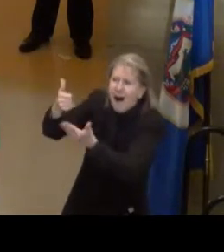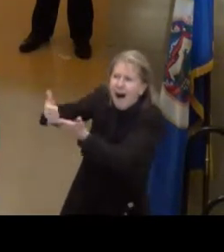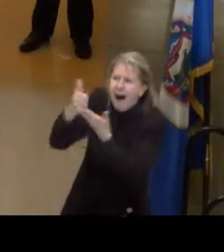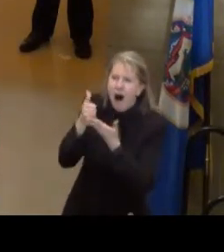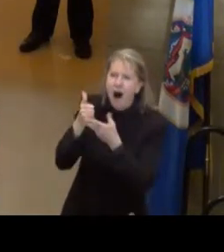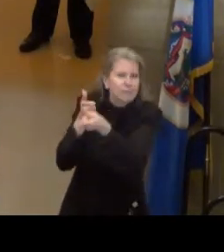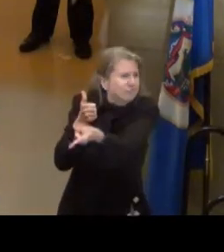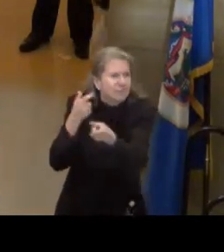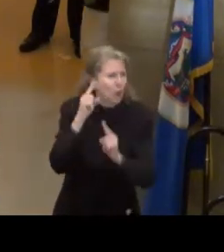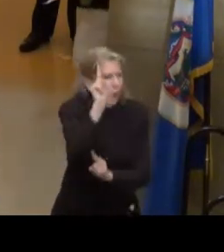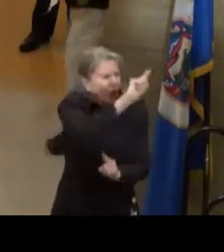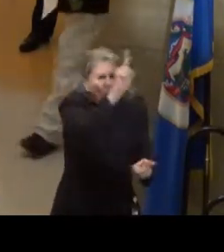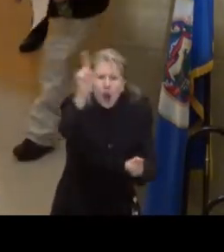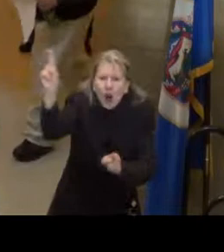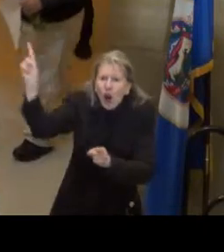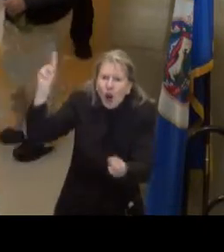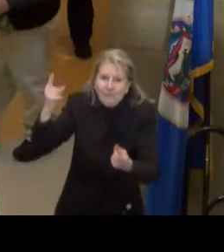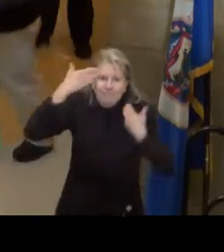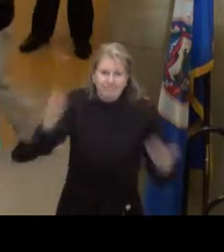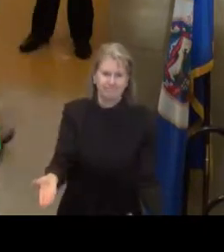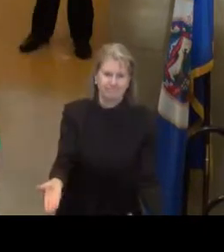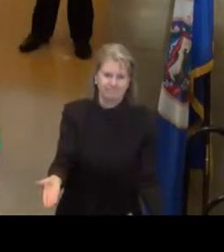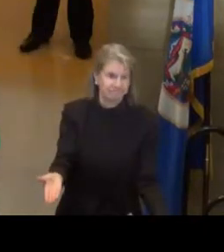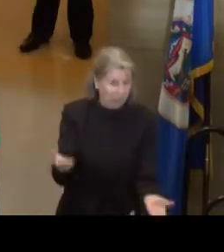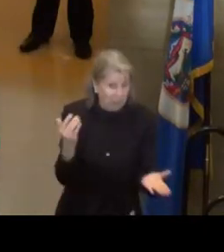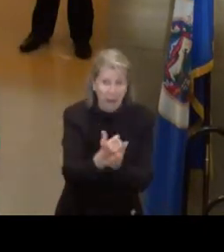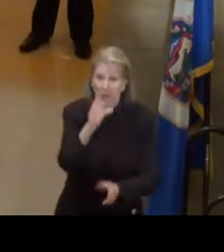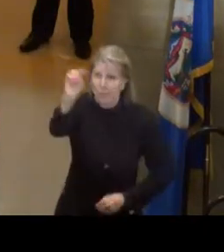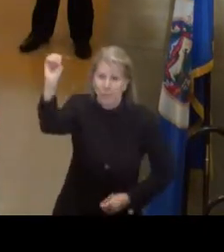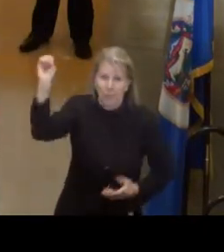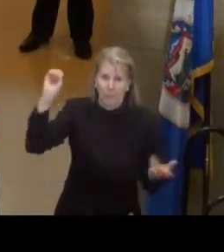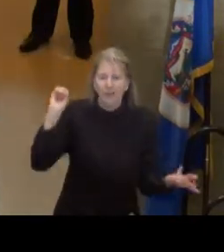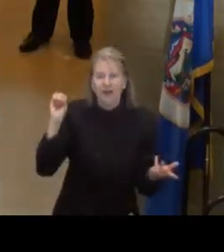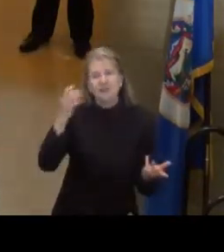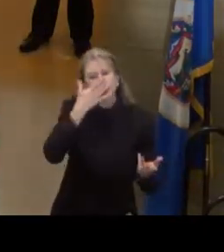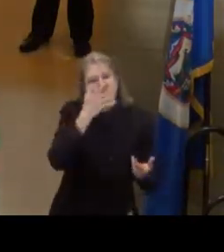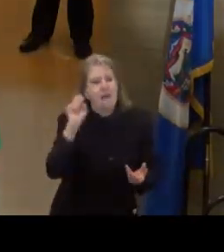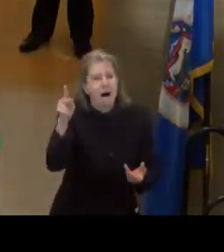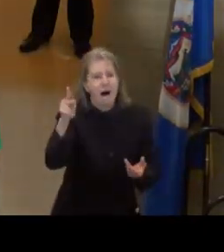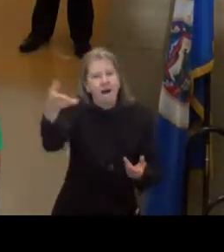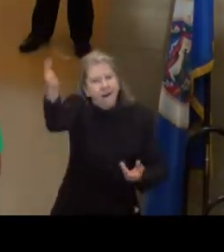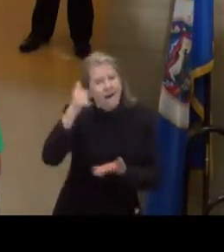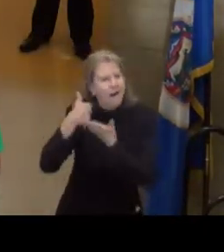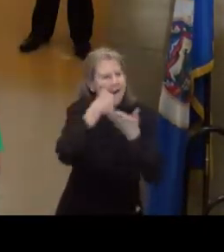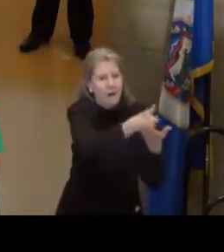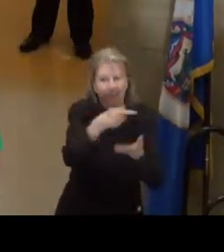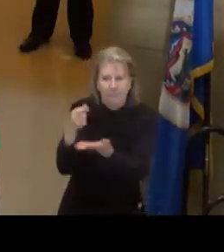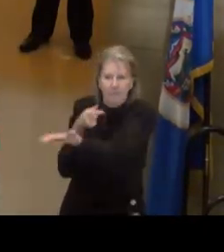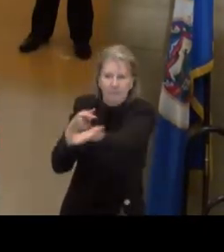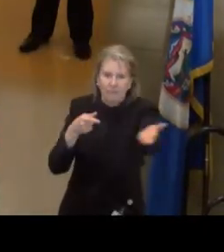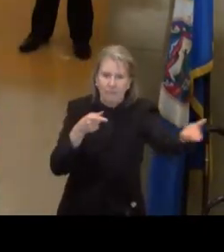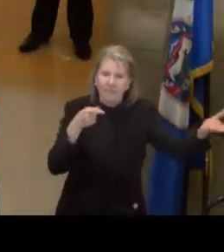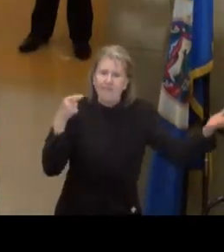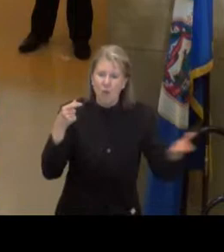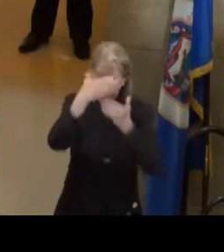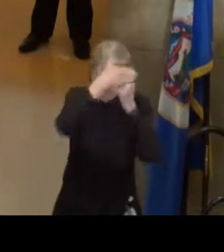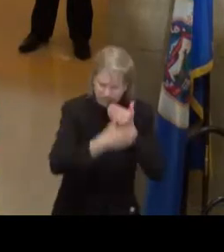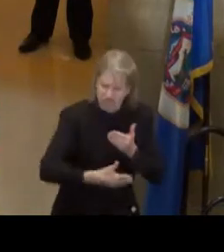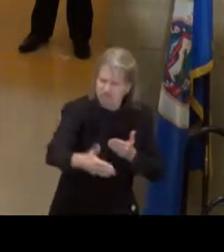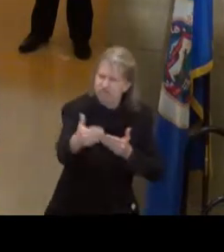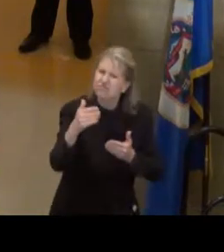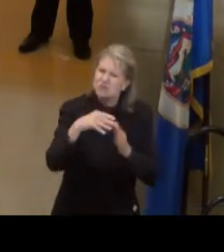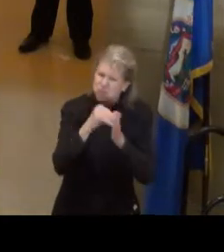I graduate this year, and I don't want to just say good luck and God help you. I want to leave a legacy of safety for all students